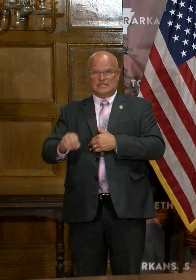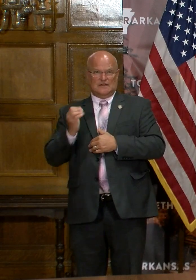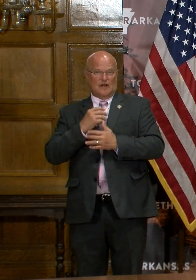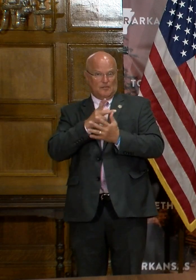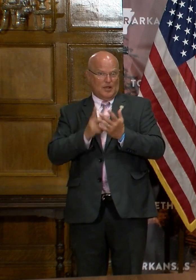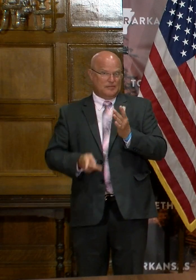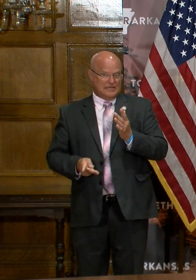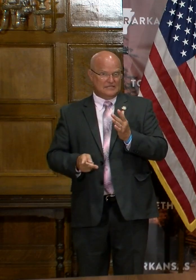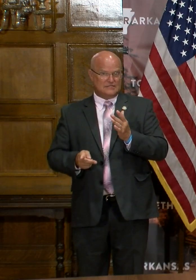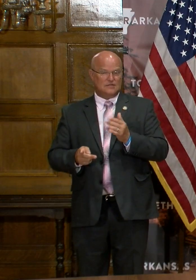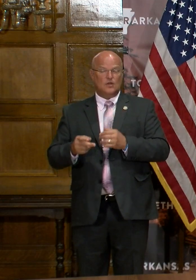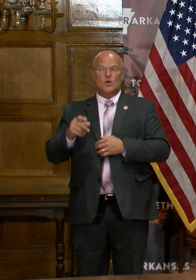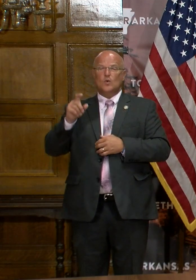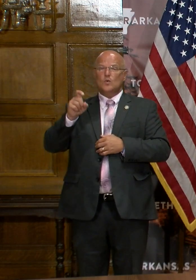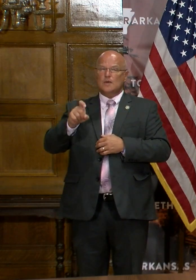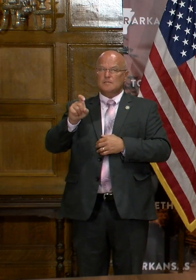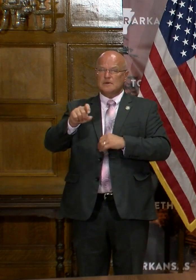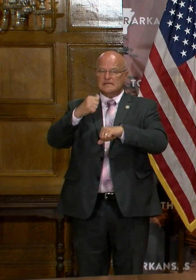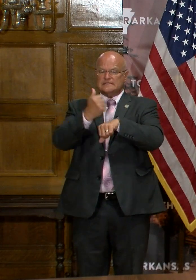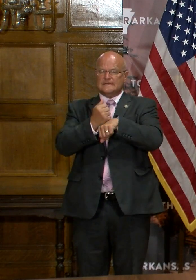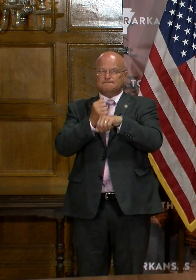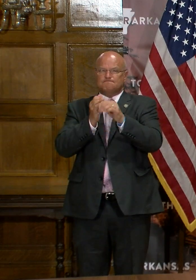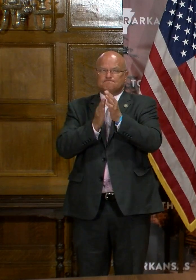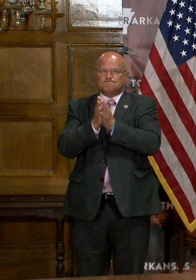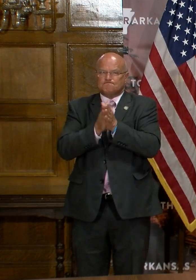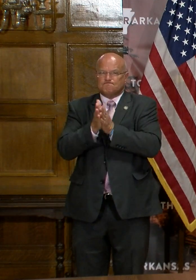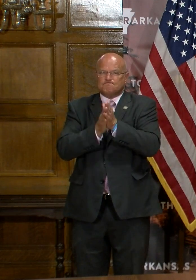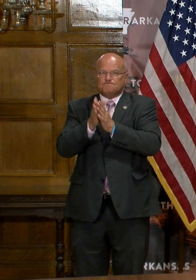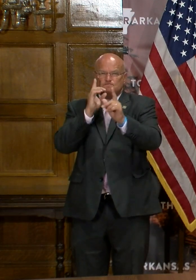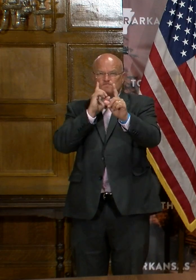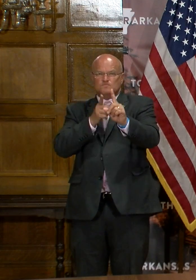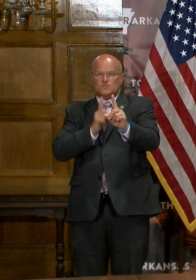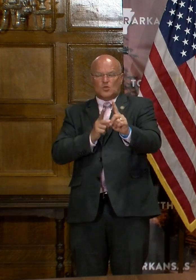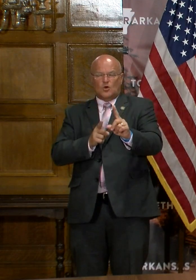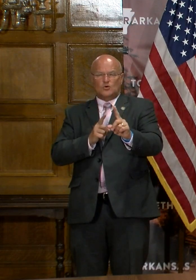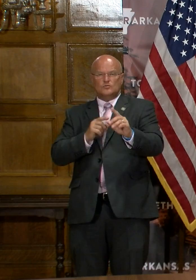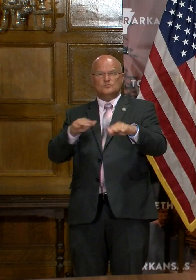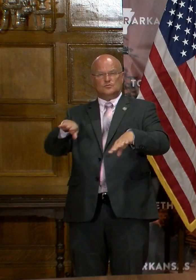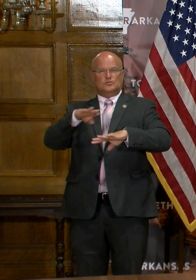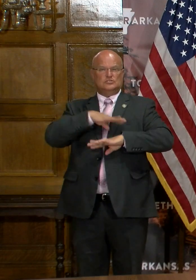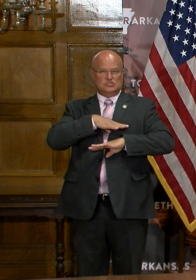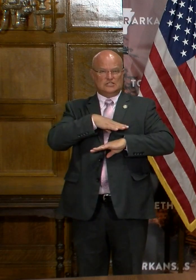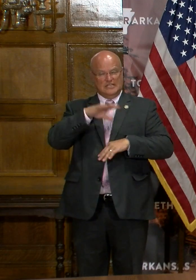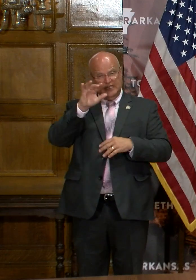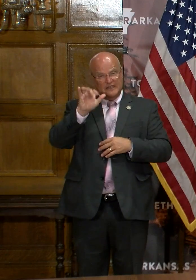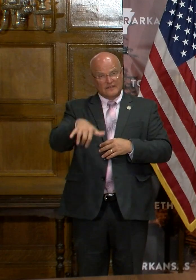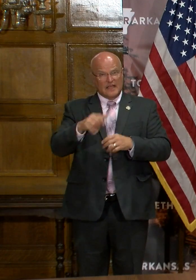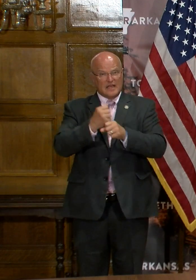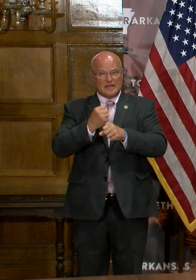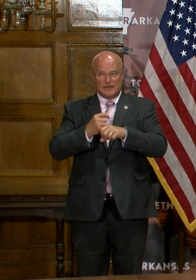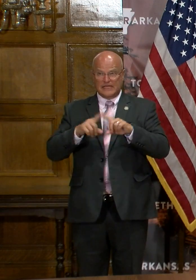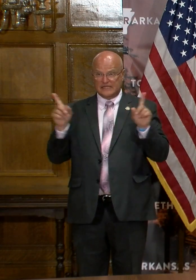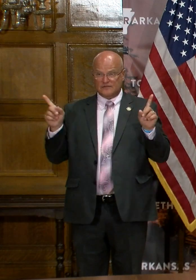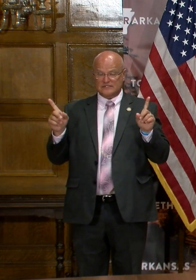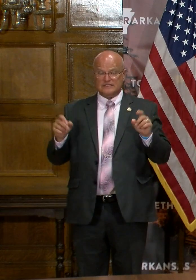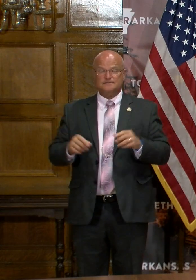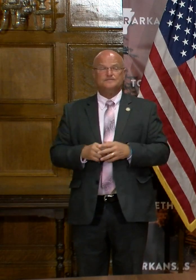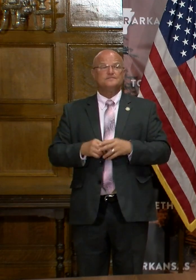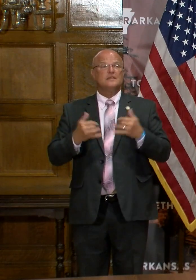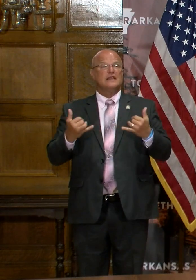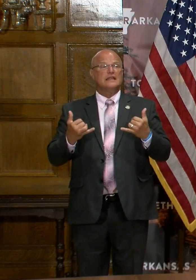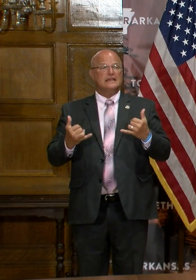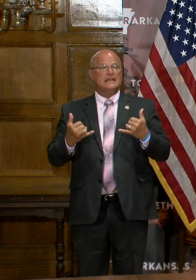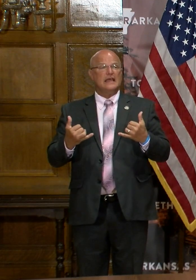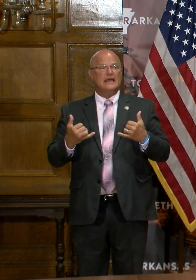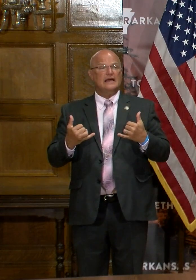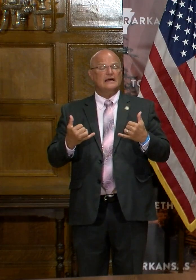population. And we have to set aggressive goals to be able to achieve those and to make a difference. With that, let's